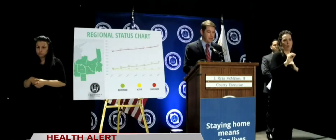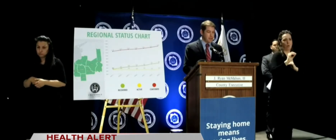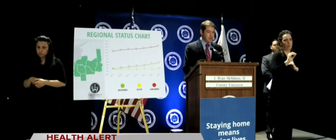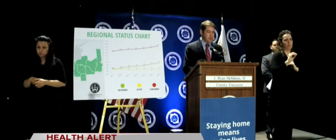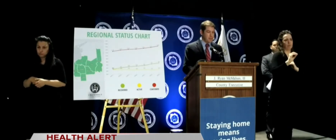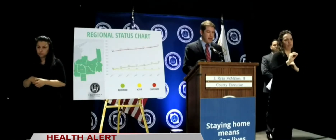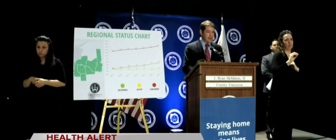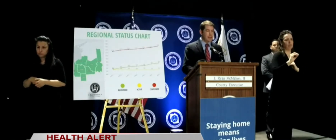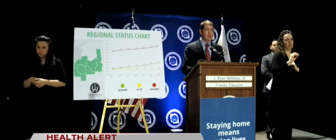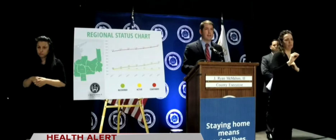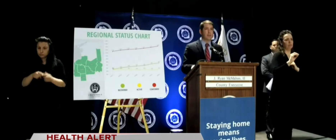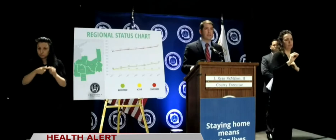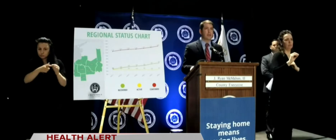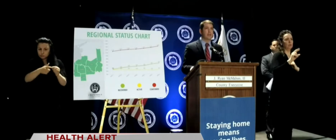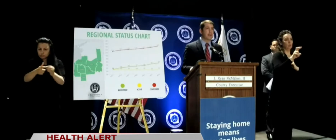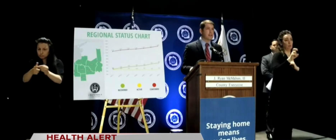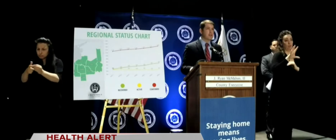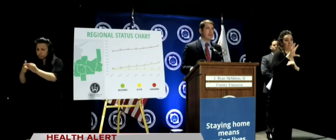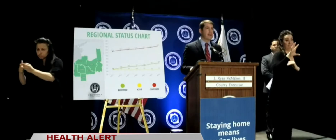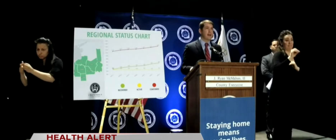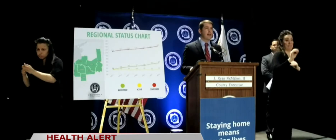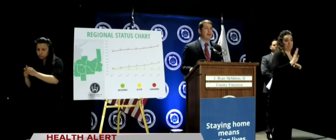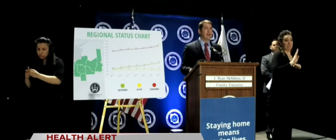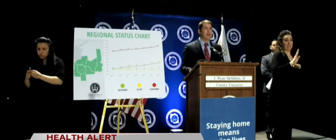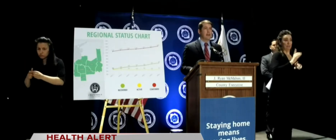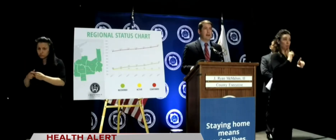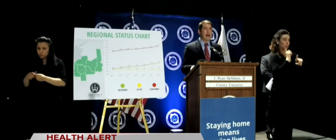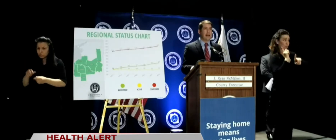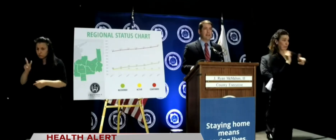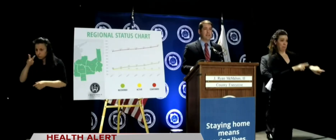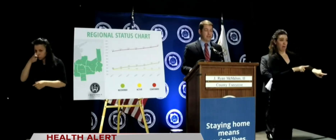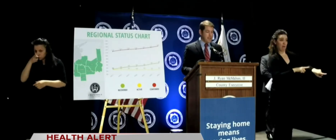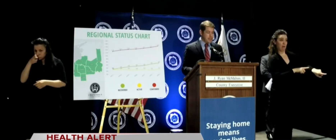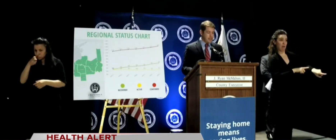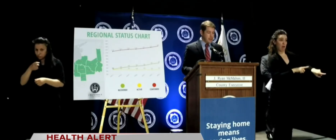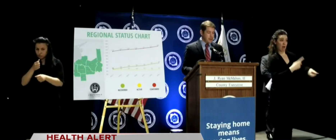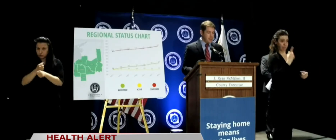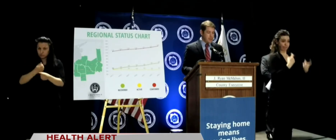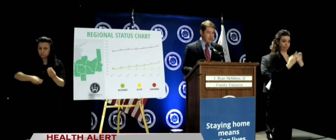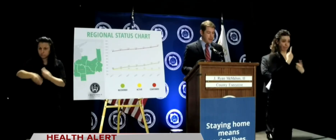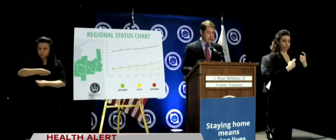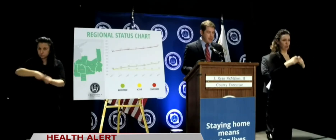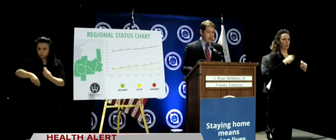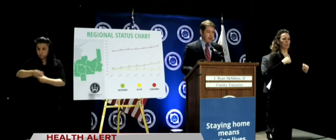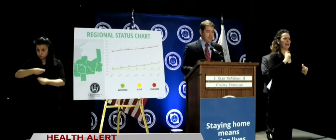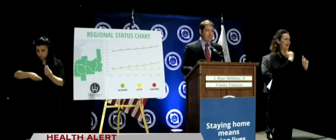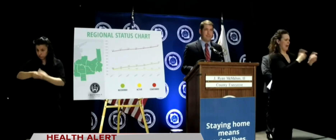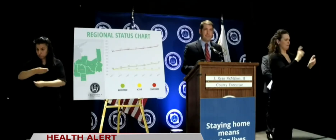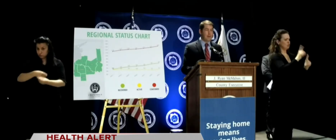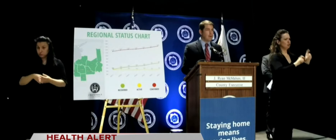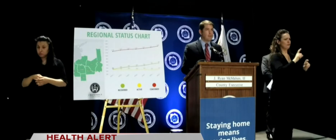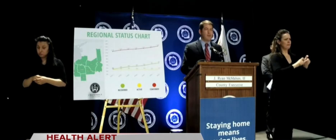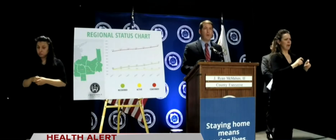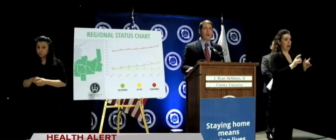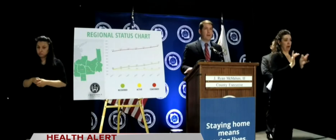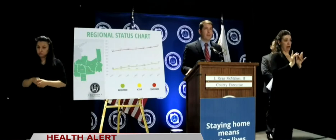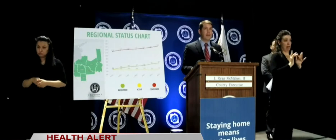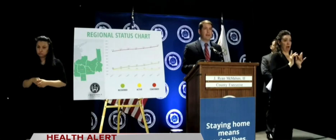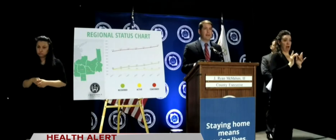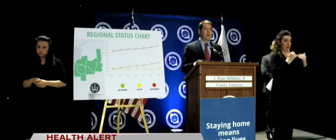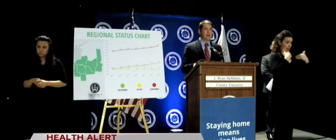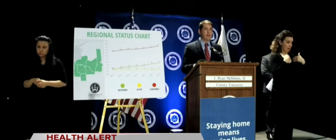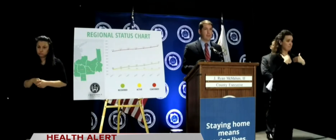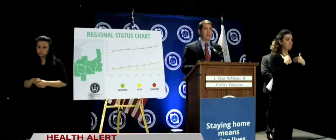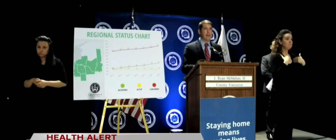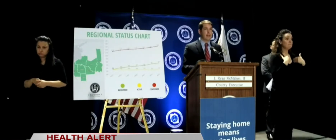businesses respond. The results of that survey are on Center State CEO's website. No doubt about